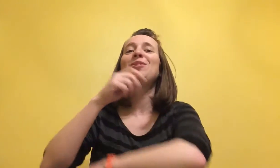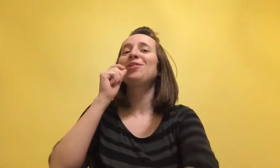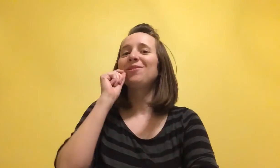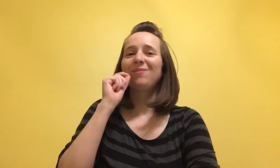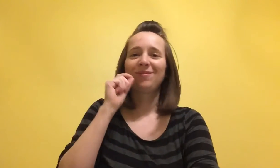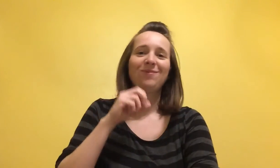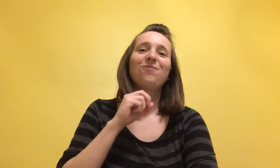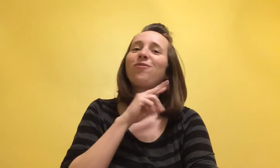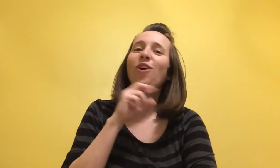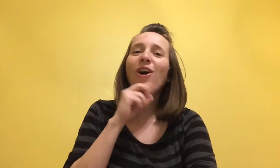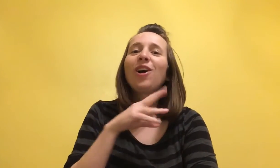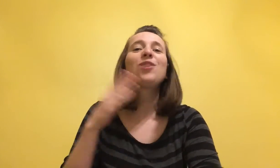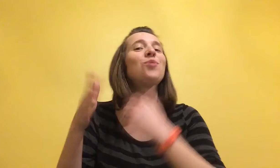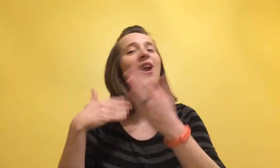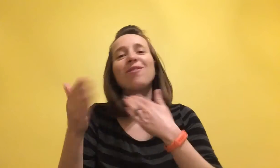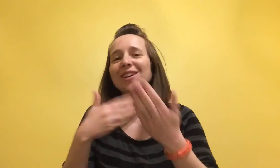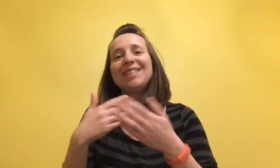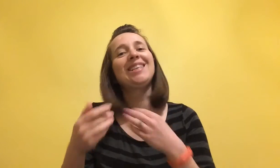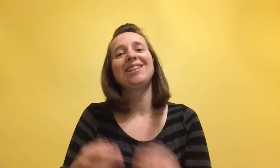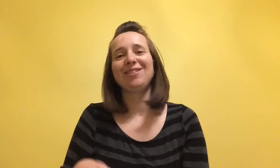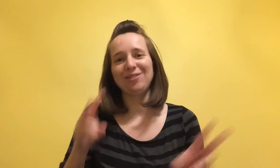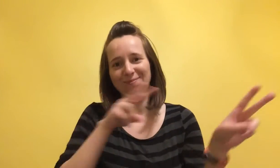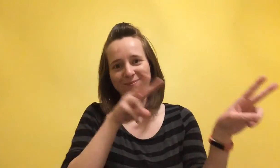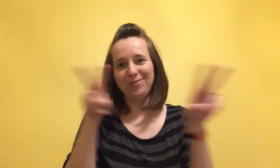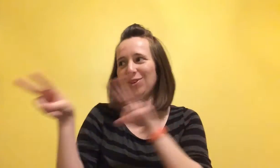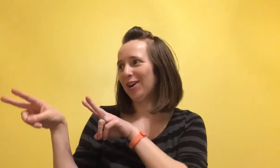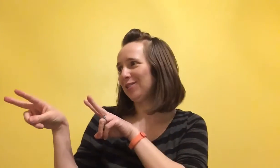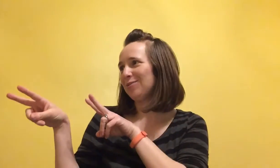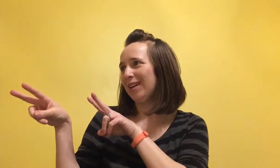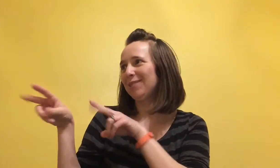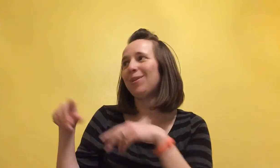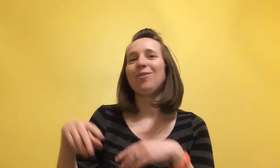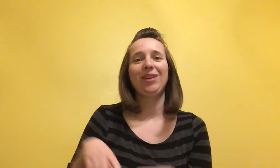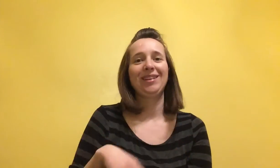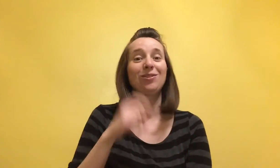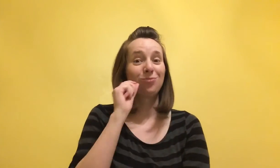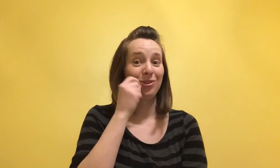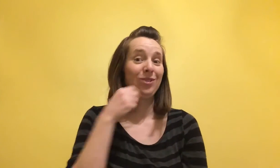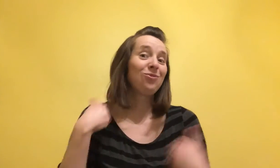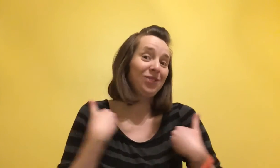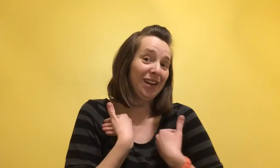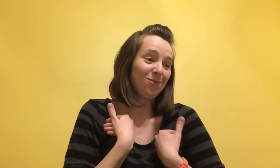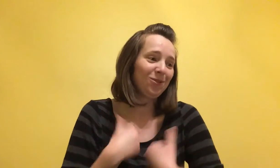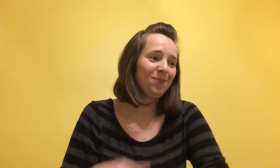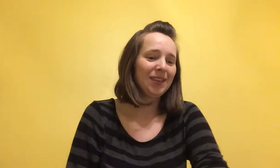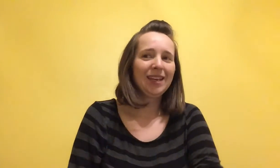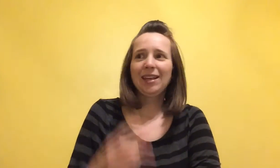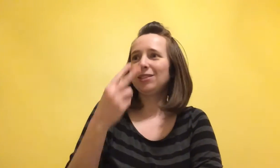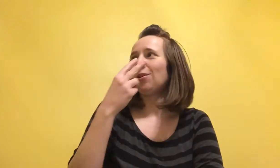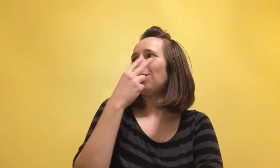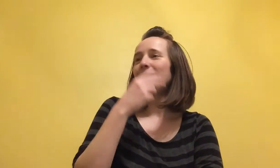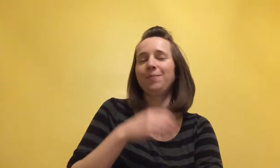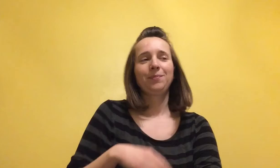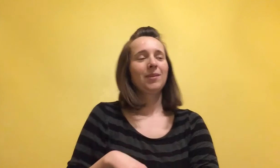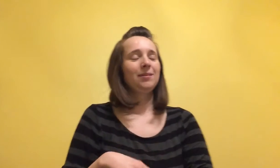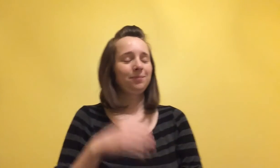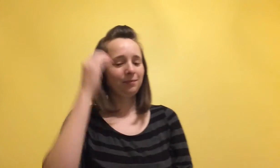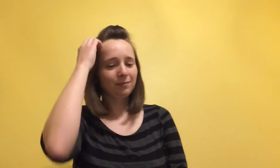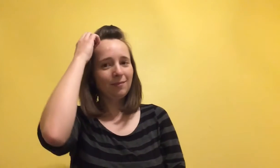grasshopper, frog, whatever it is that you're trying to direct about, like a really cool animal. So